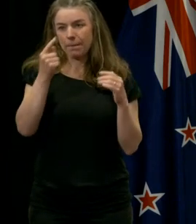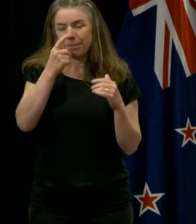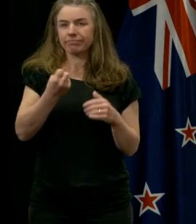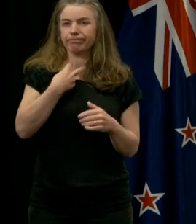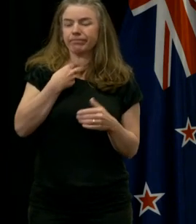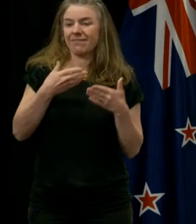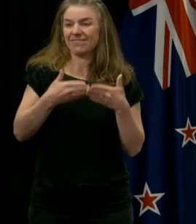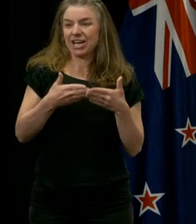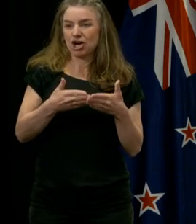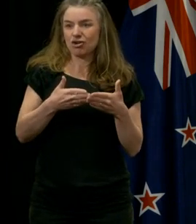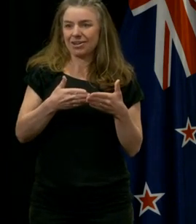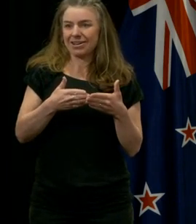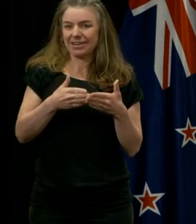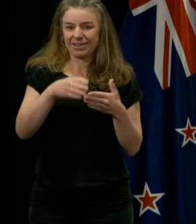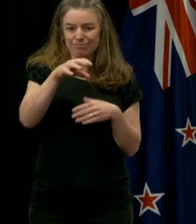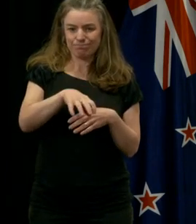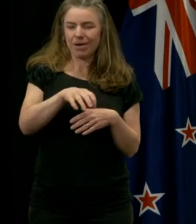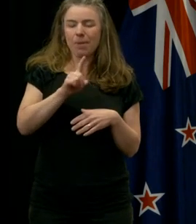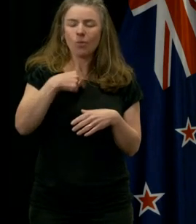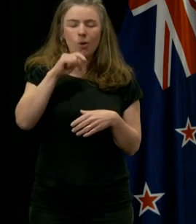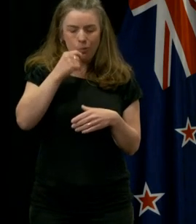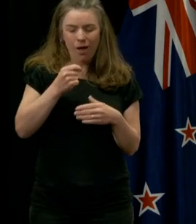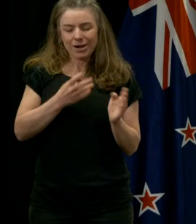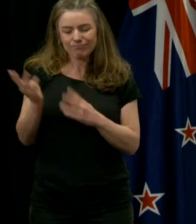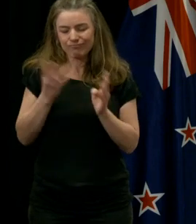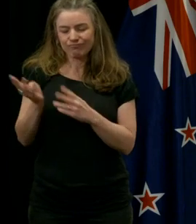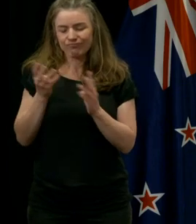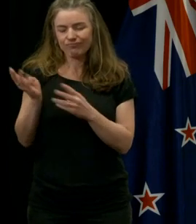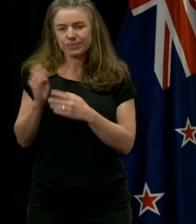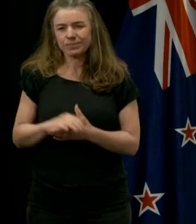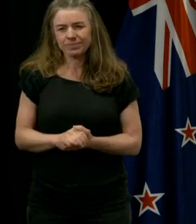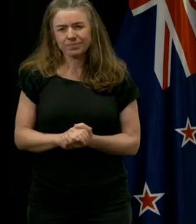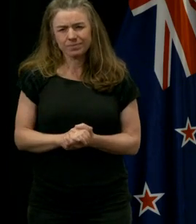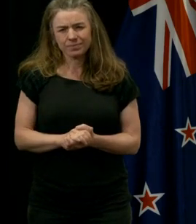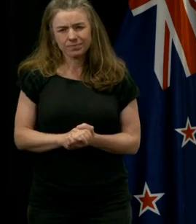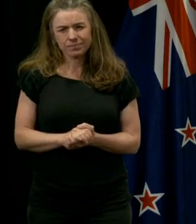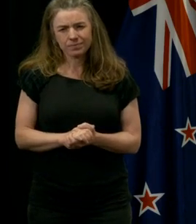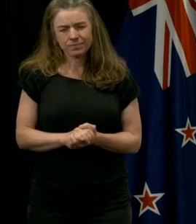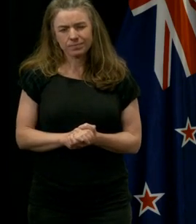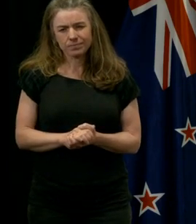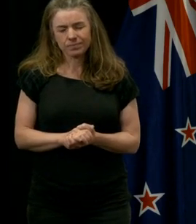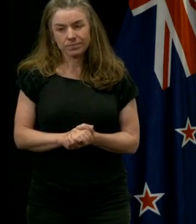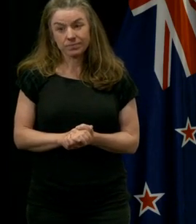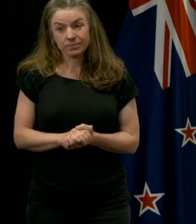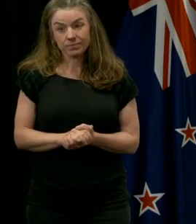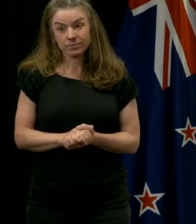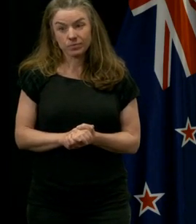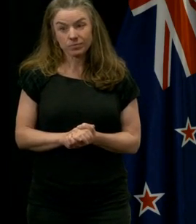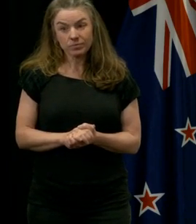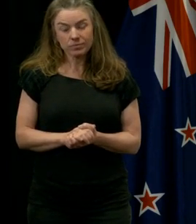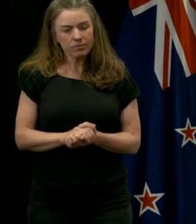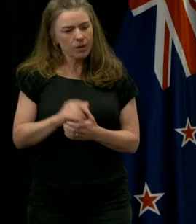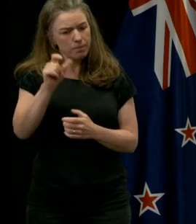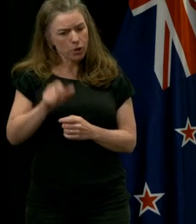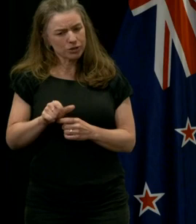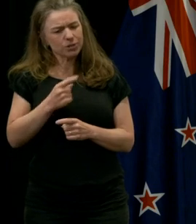ferry terminals, but we will work through that. Jessica. How will that work when you're talking about the Auckland to Dunedin flight? Will that